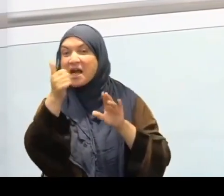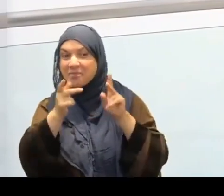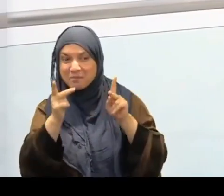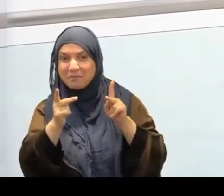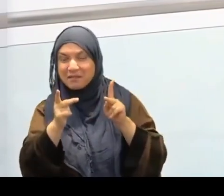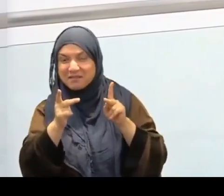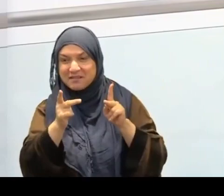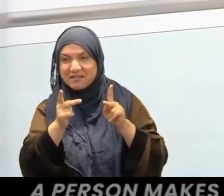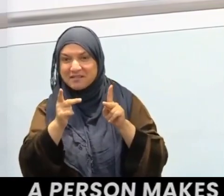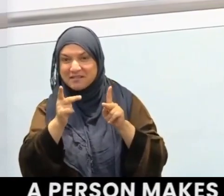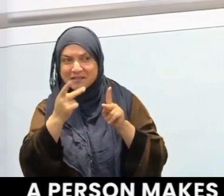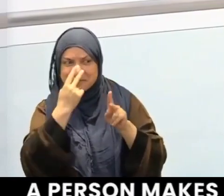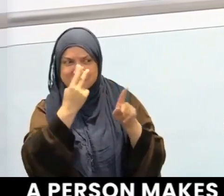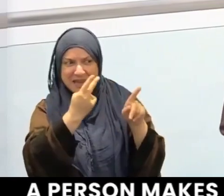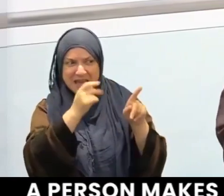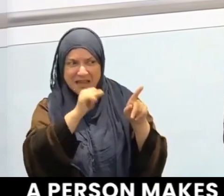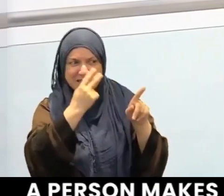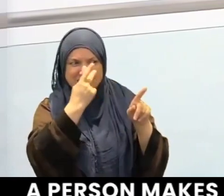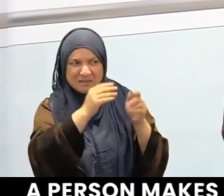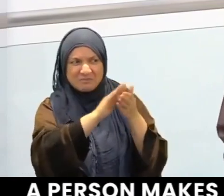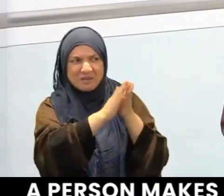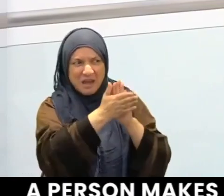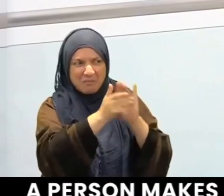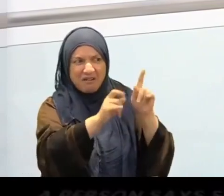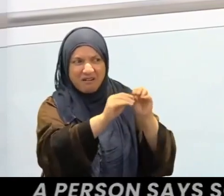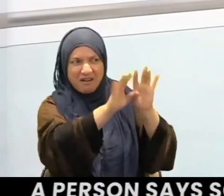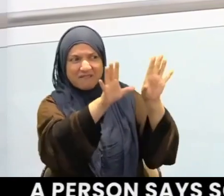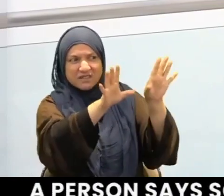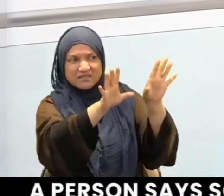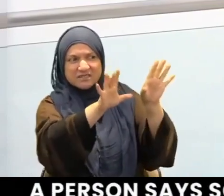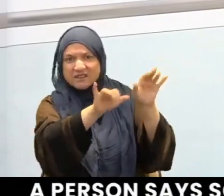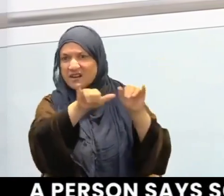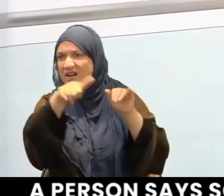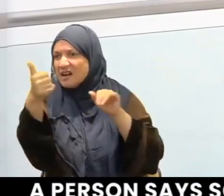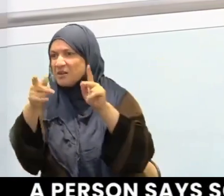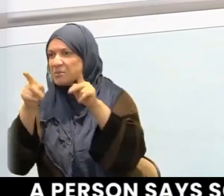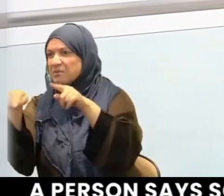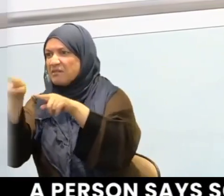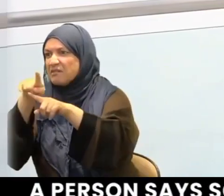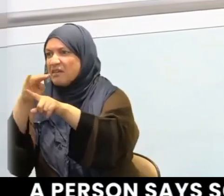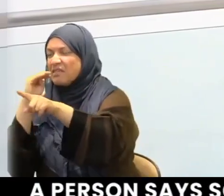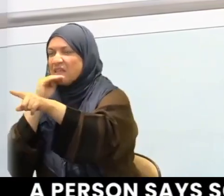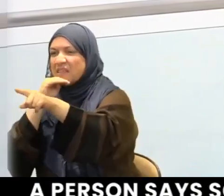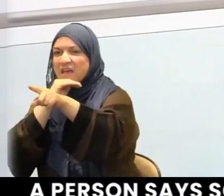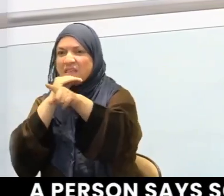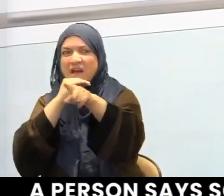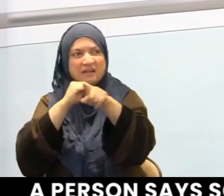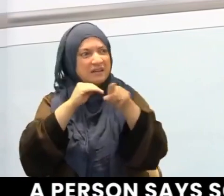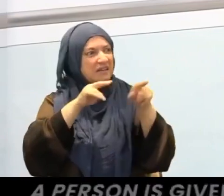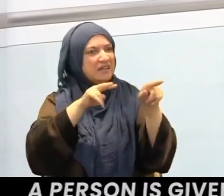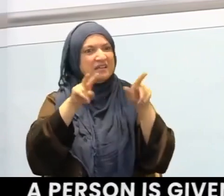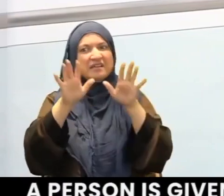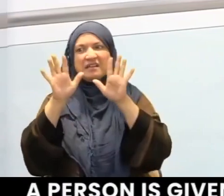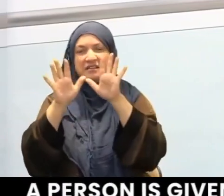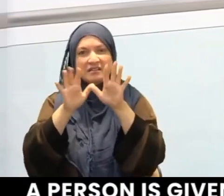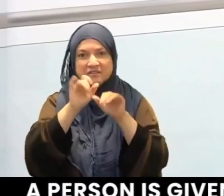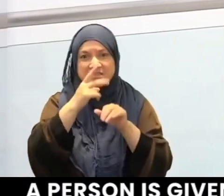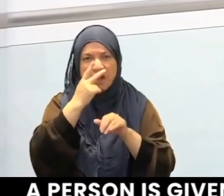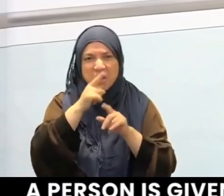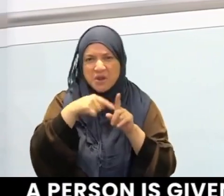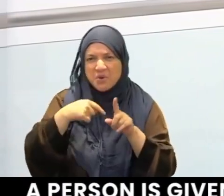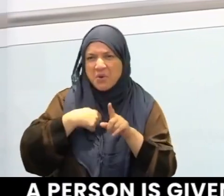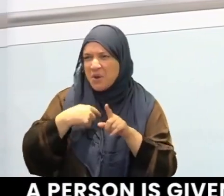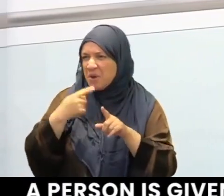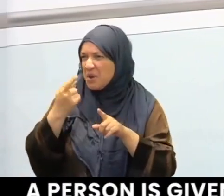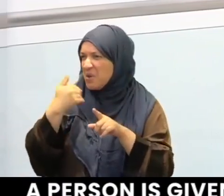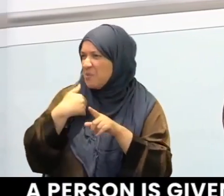promises. There, you know, a person makes a promise and they break their promise. A person says something and they know that they're lying. A person is